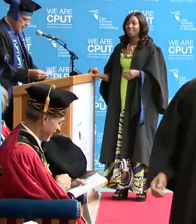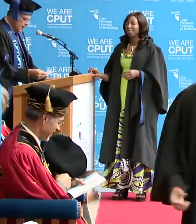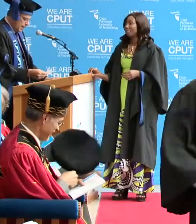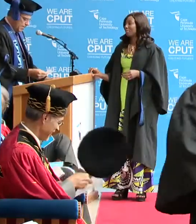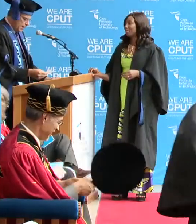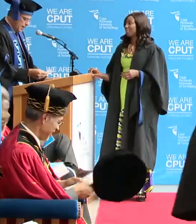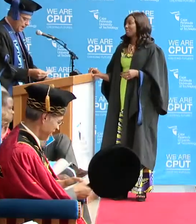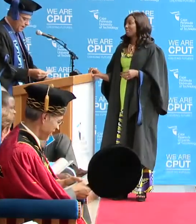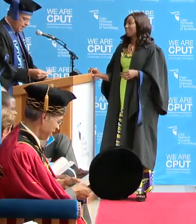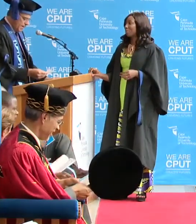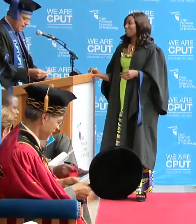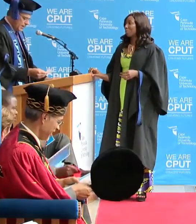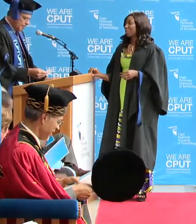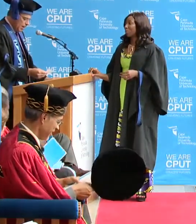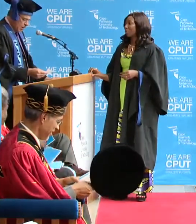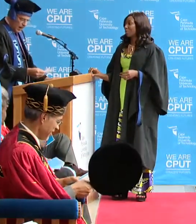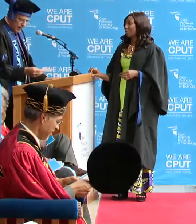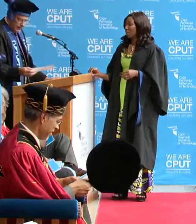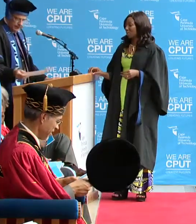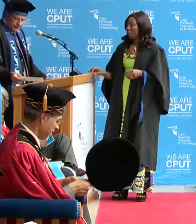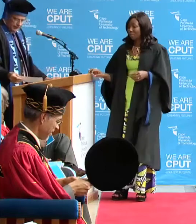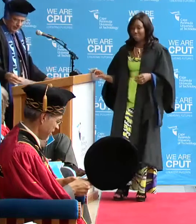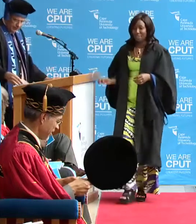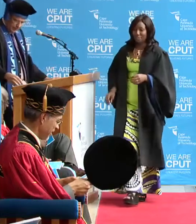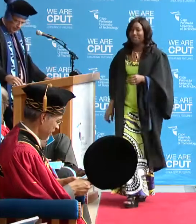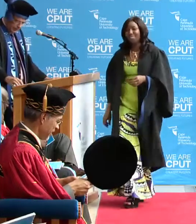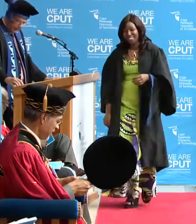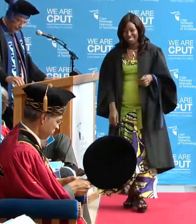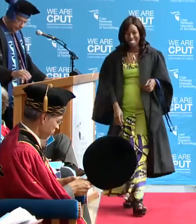Rebecca Kabena Sipamba.